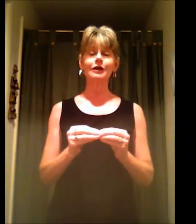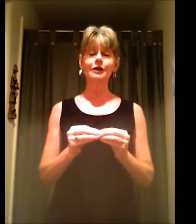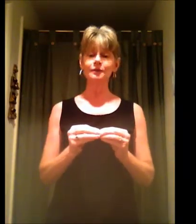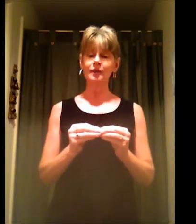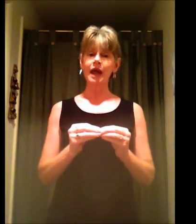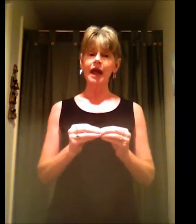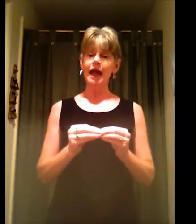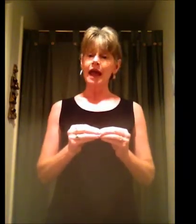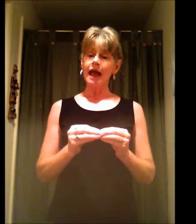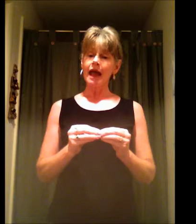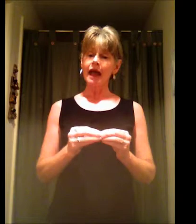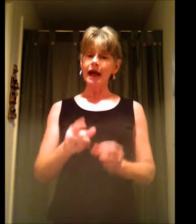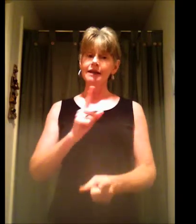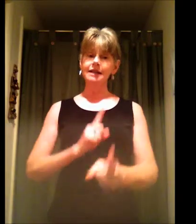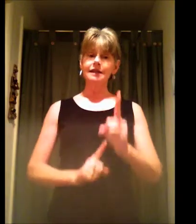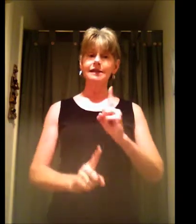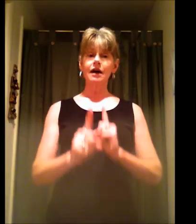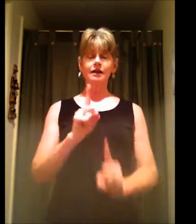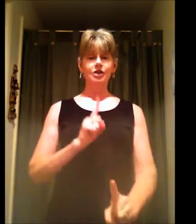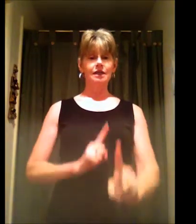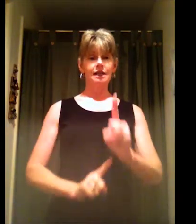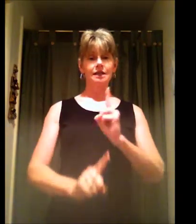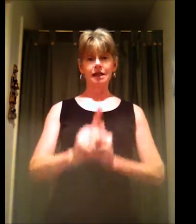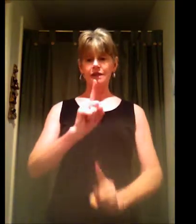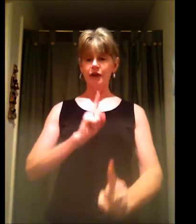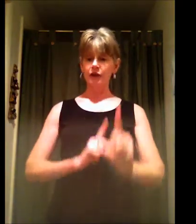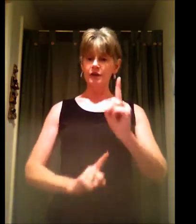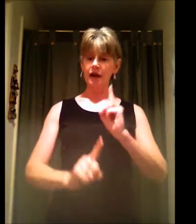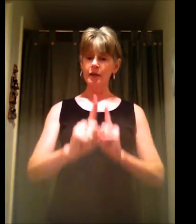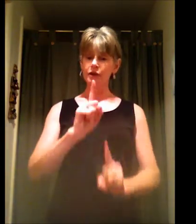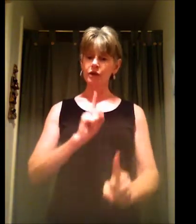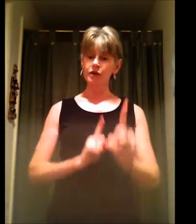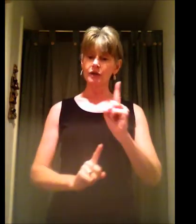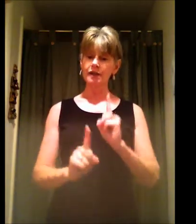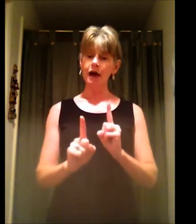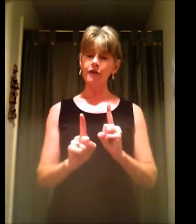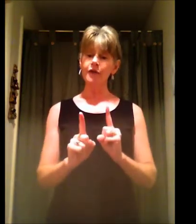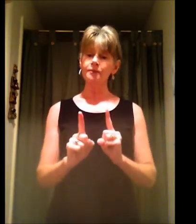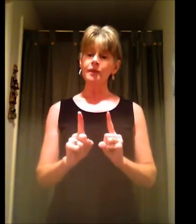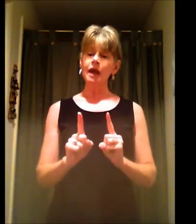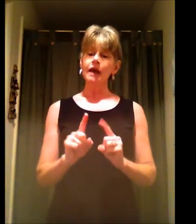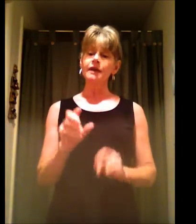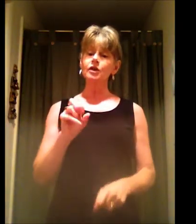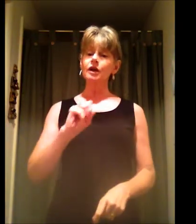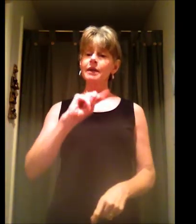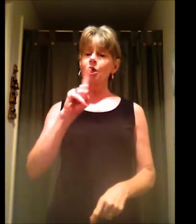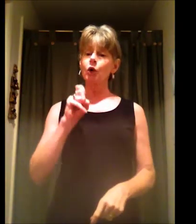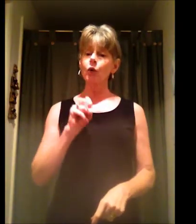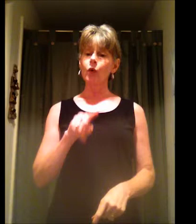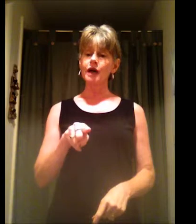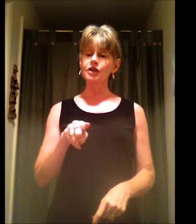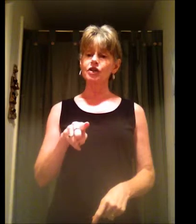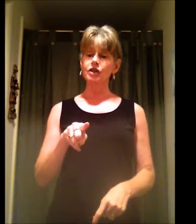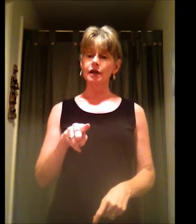learn, and signs, just index fingers coming towards yourself. And these are going to be